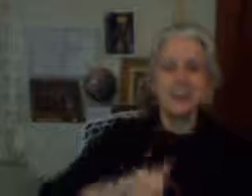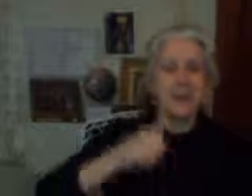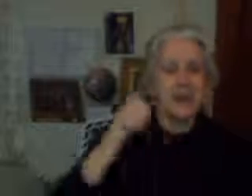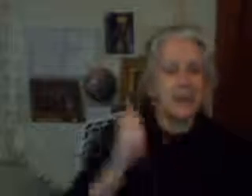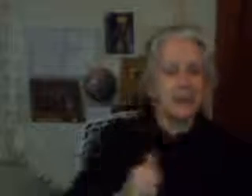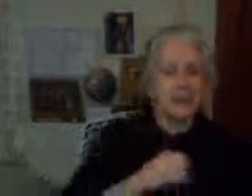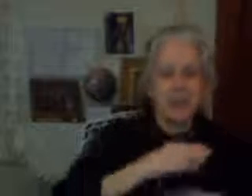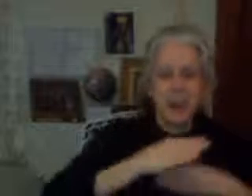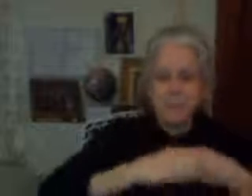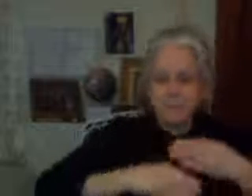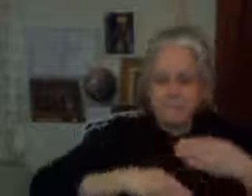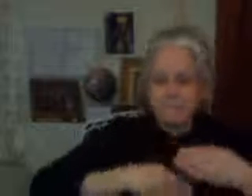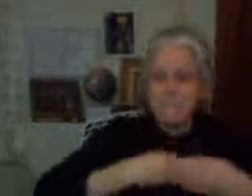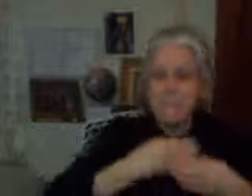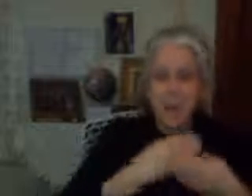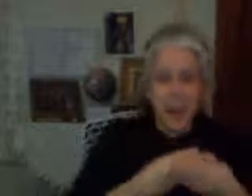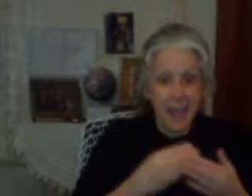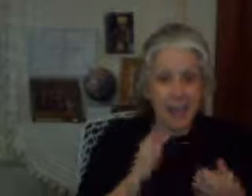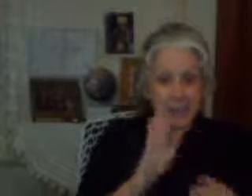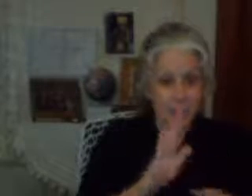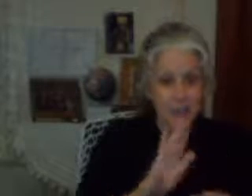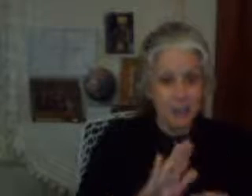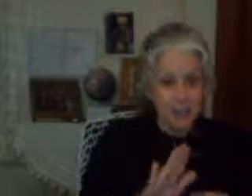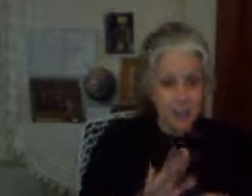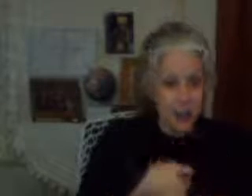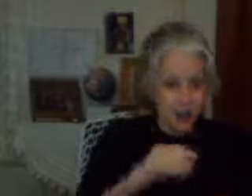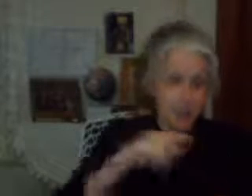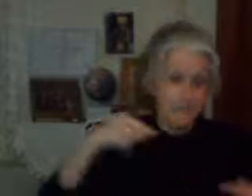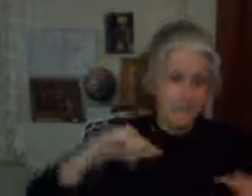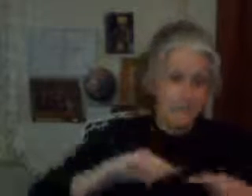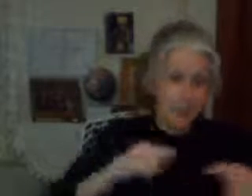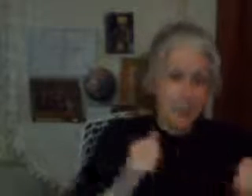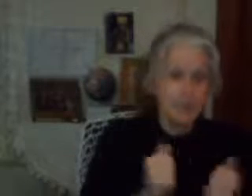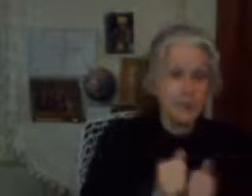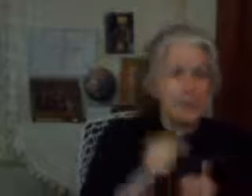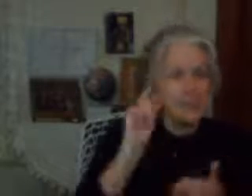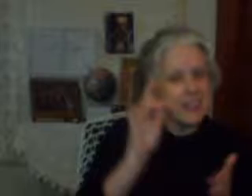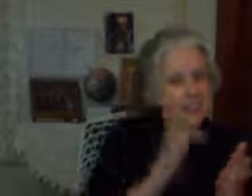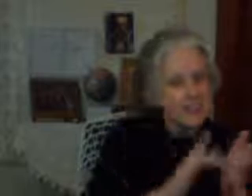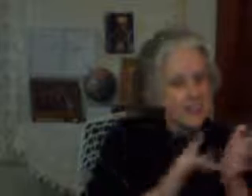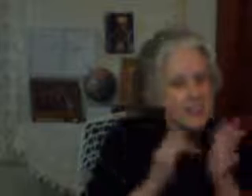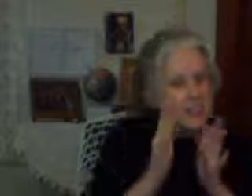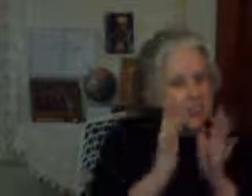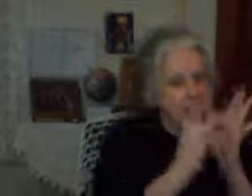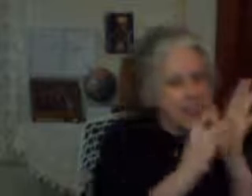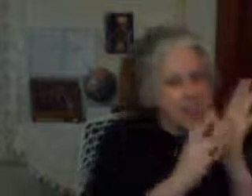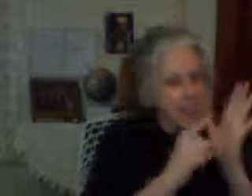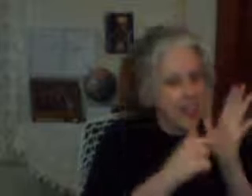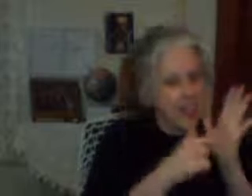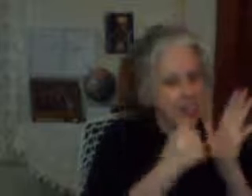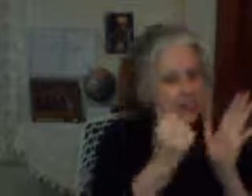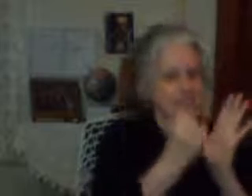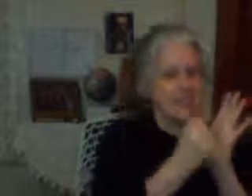your wound with their scarred hands. No one can touch you